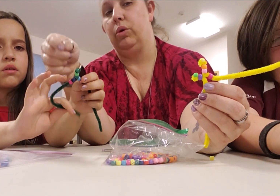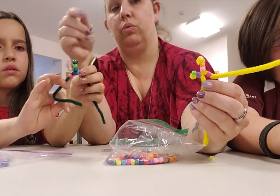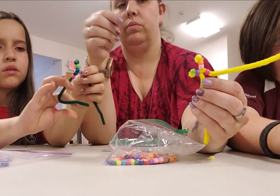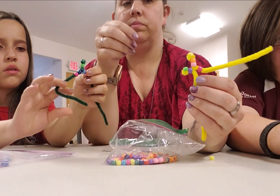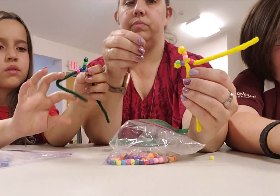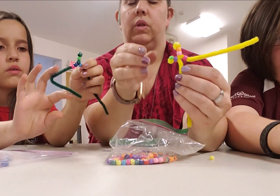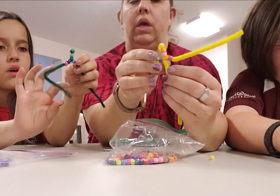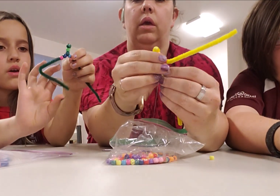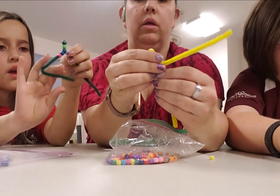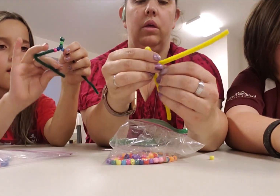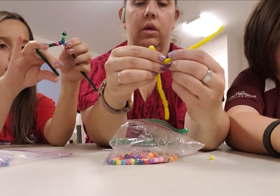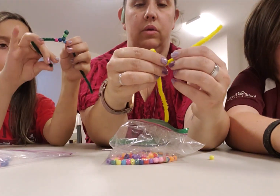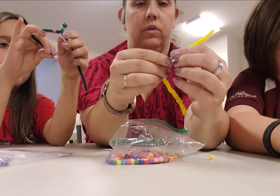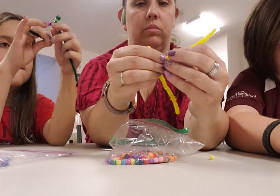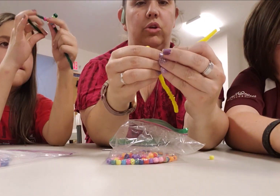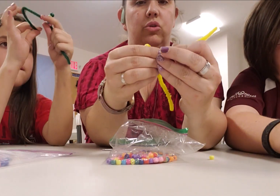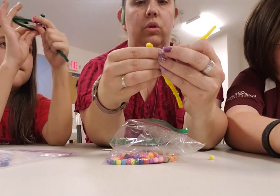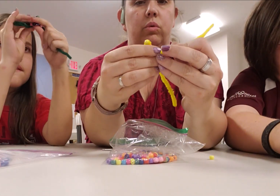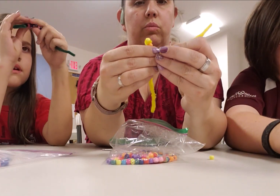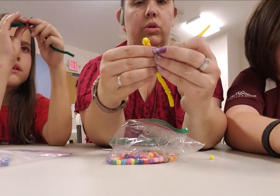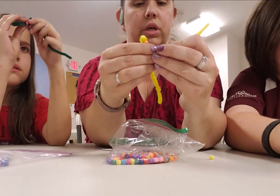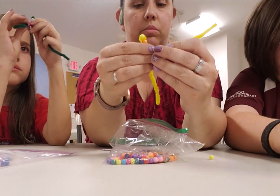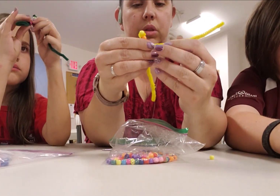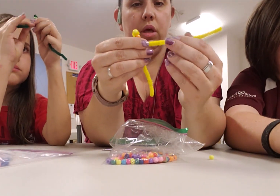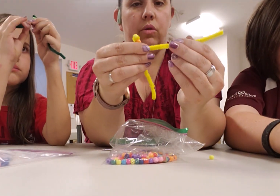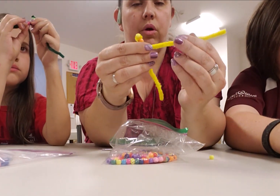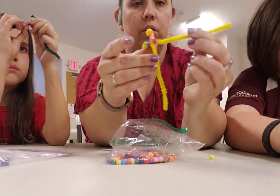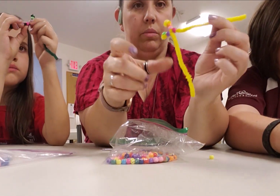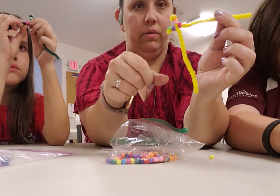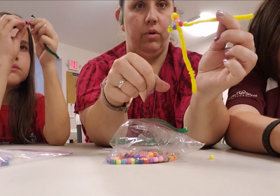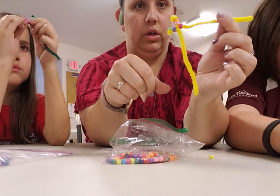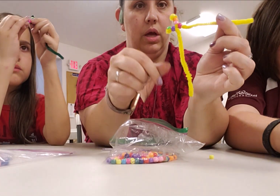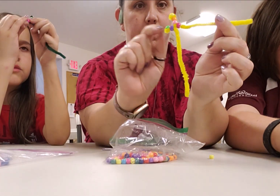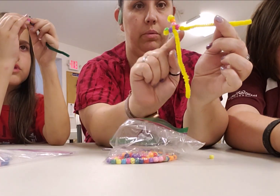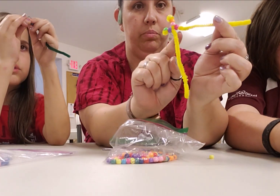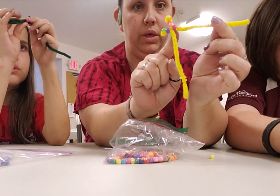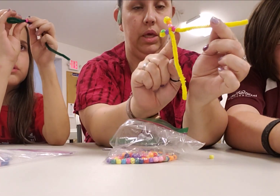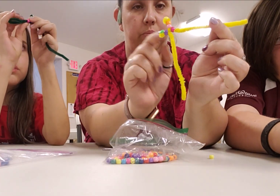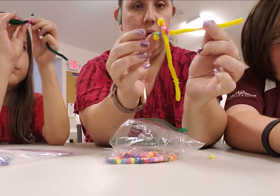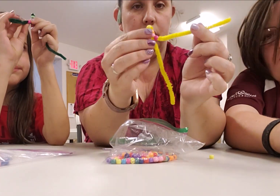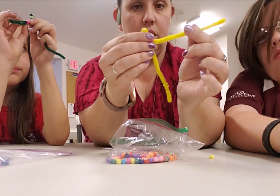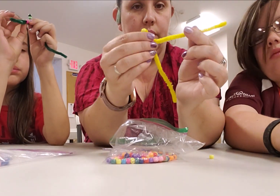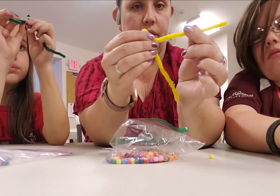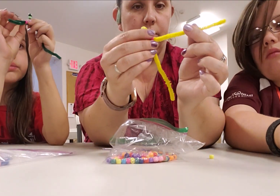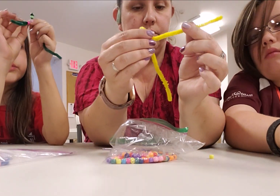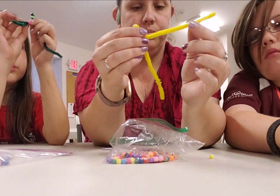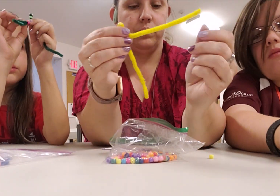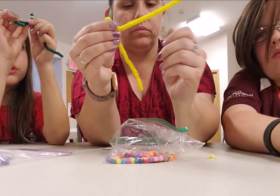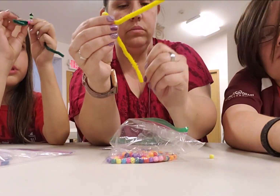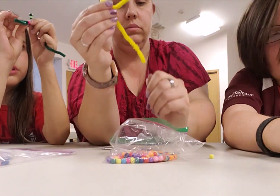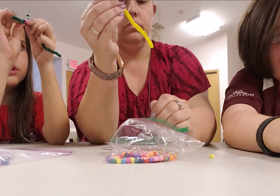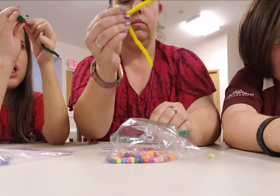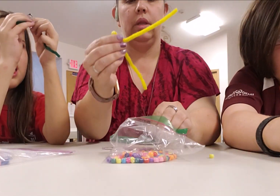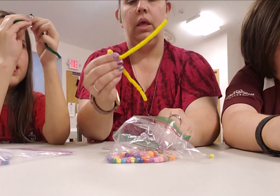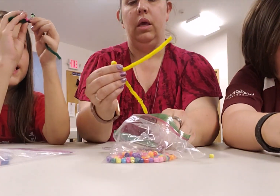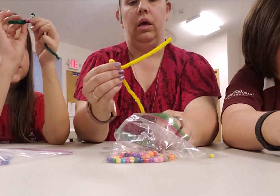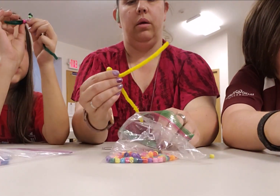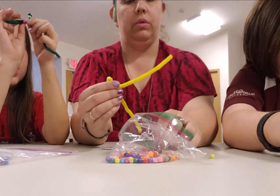blue. Okay. So let me show you one more time on the other arm. I've already got my pink bead on there. I'm going to